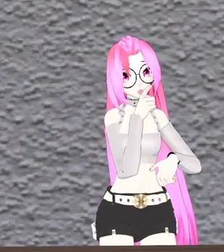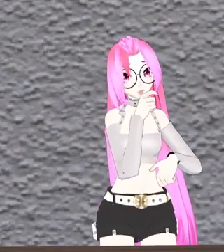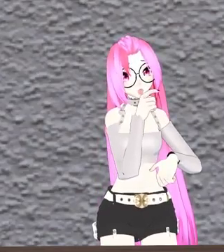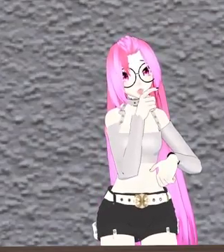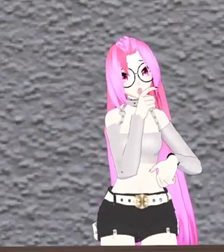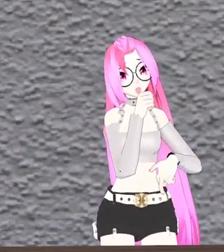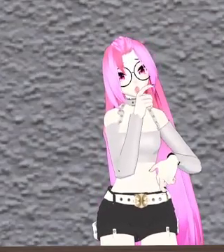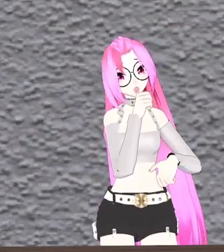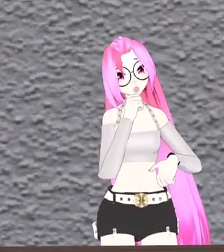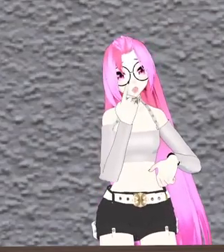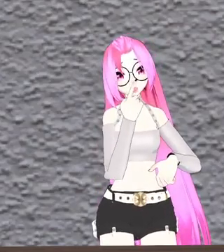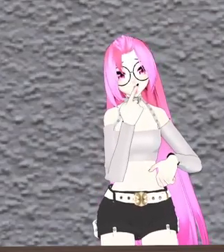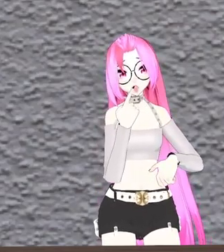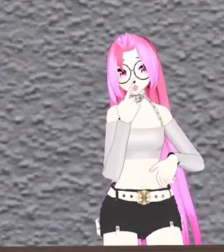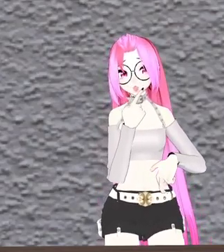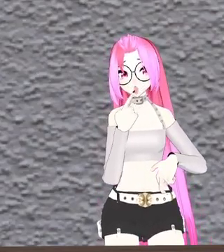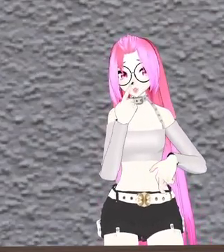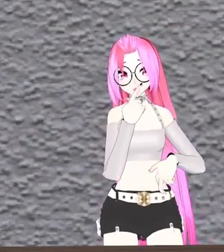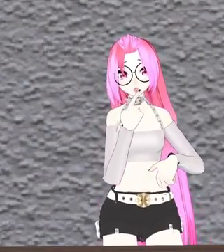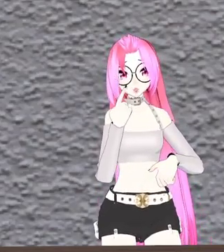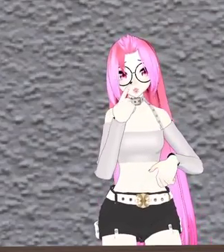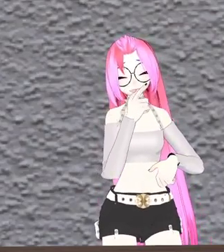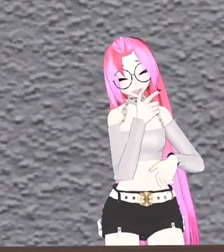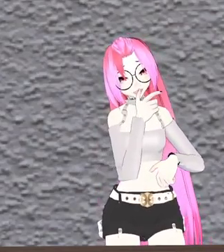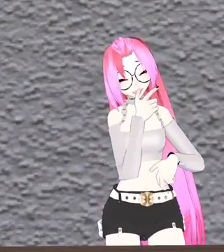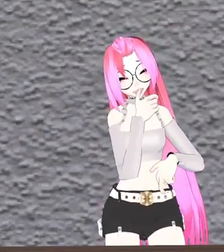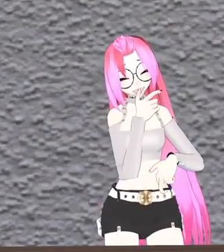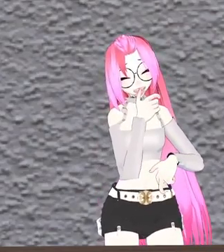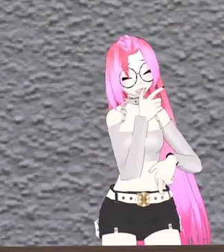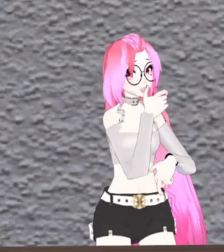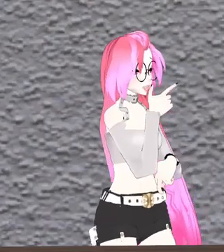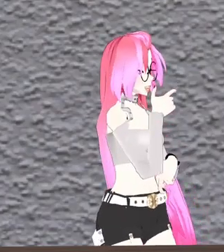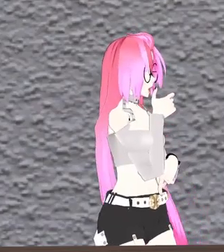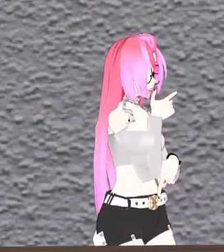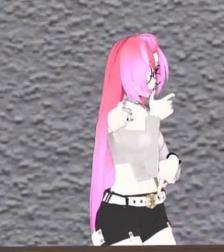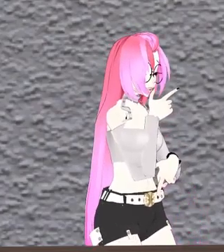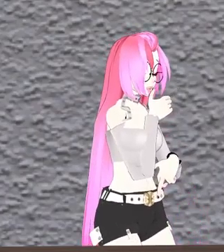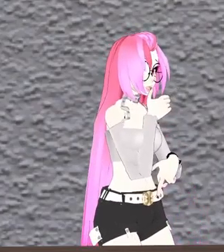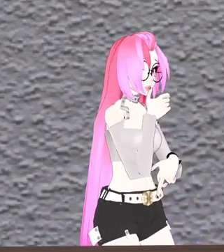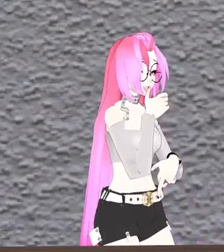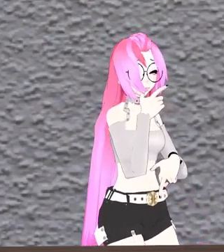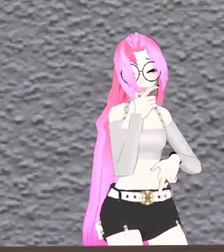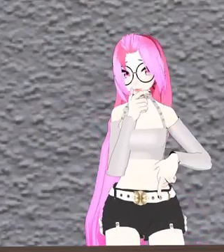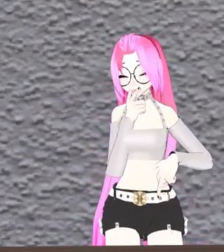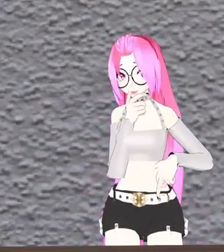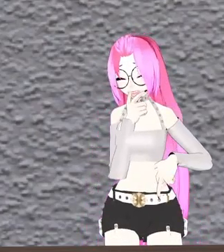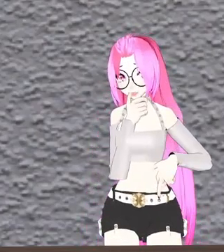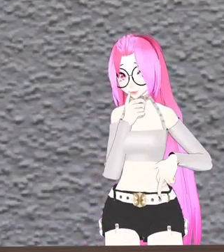Who? Or who? But most common, number one, you're going to see this one.